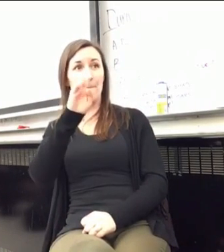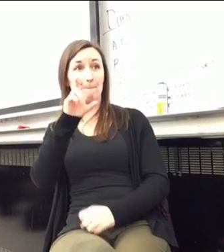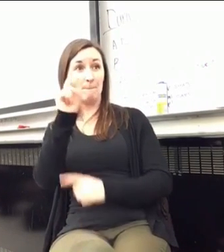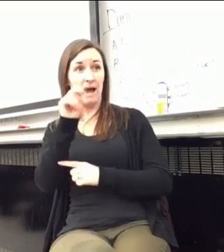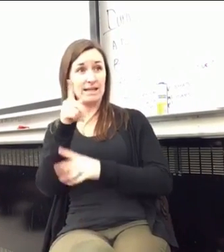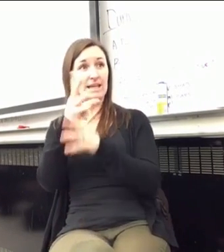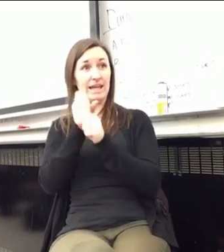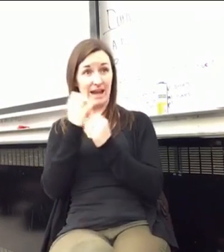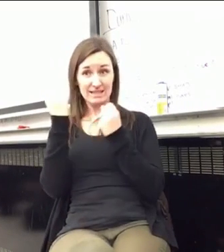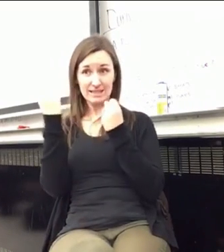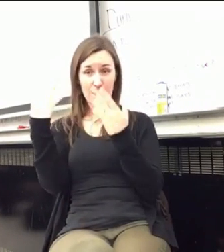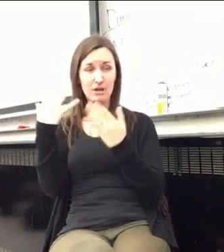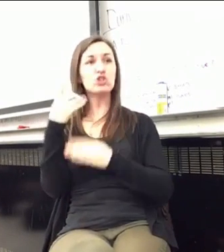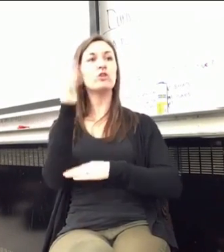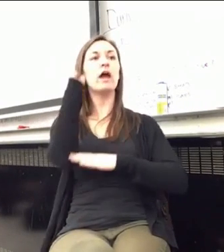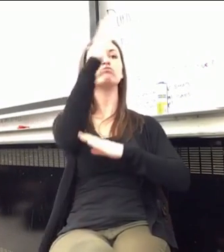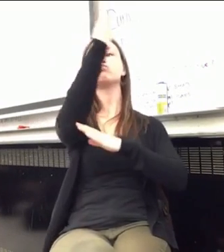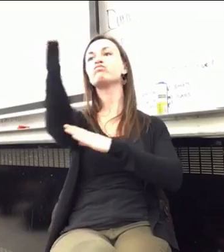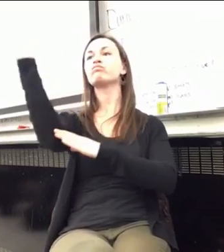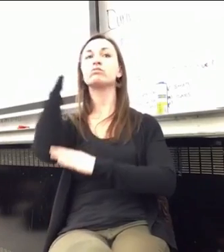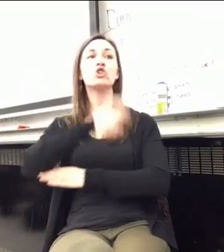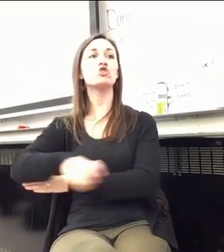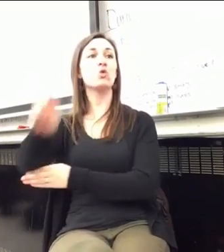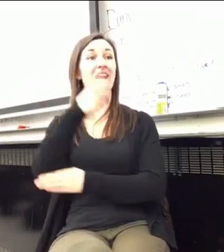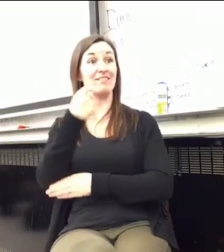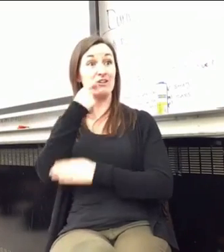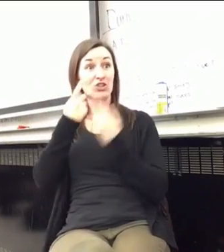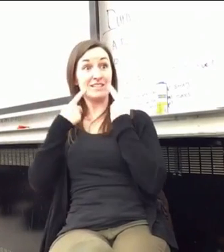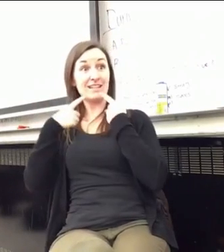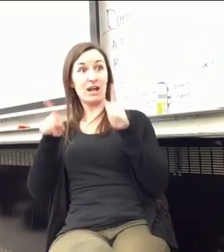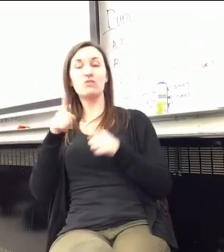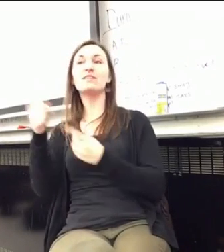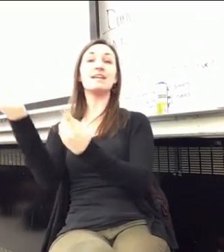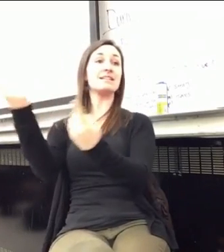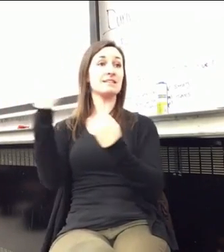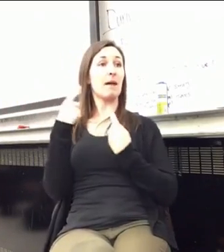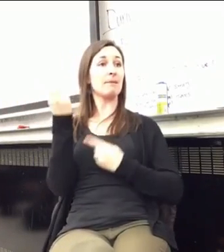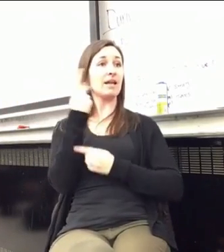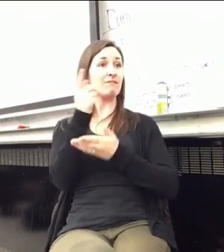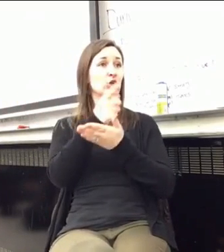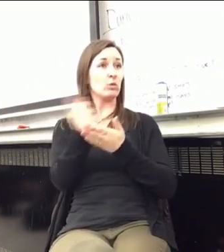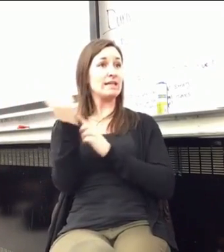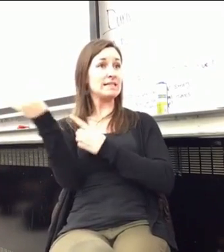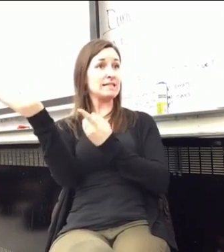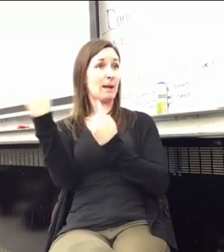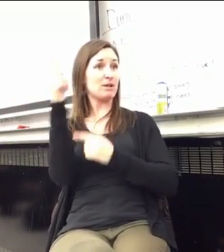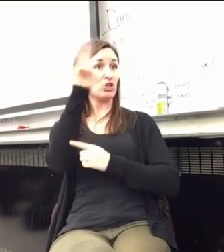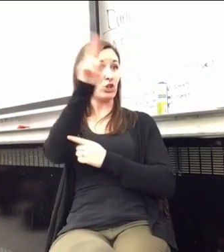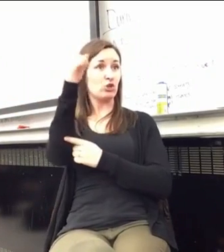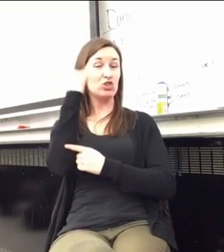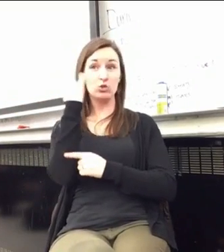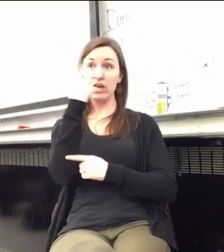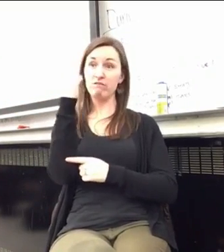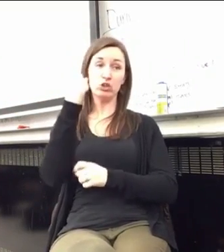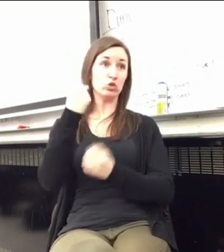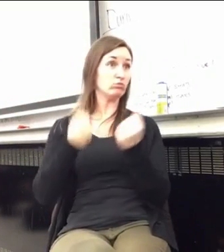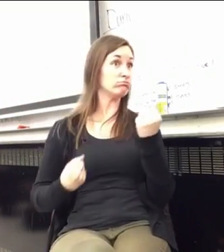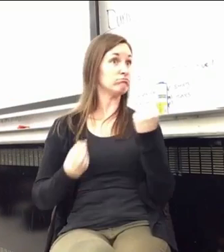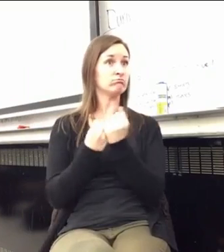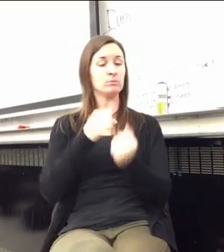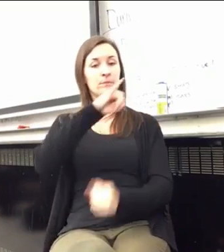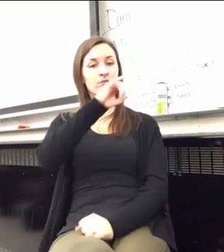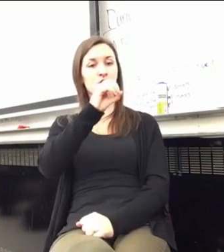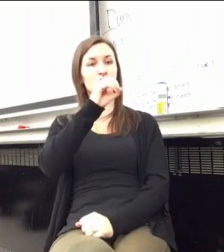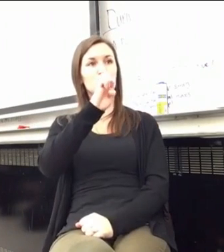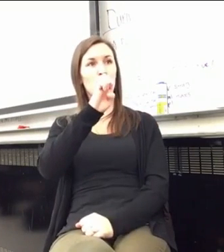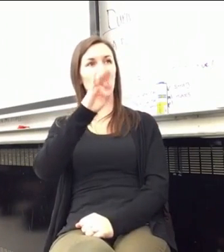and so they go on all these speaking tours, and they just announced today that Joe Biden is coming in a couple weeks to the U. So if you're a huge Joe Biden fan, I would start looking into that because